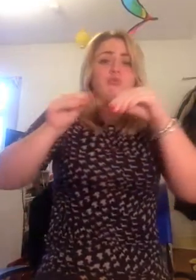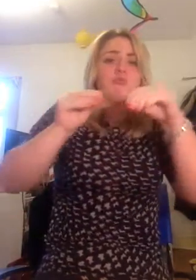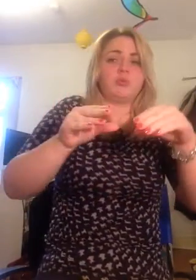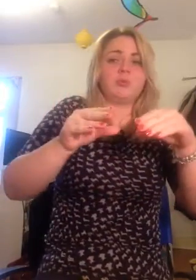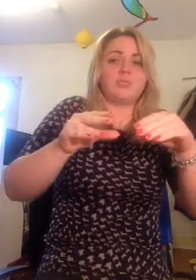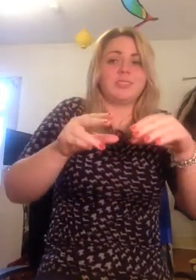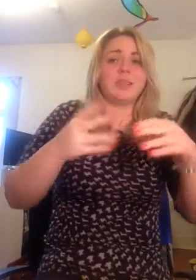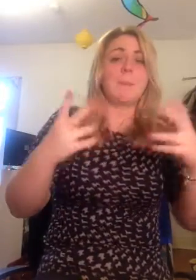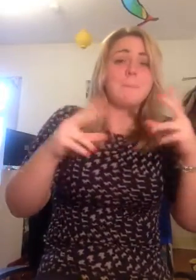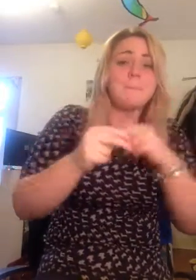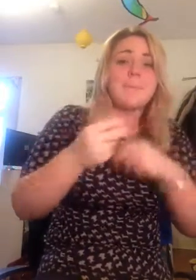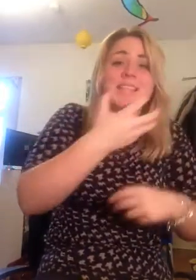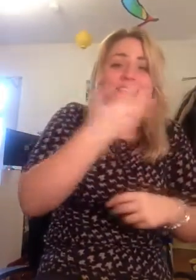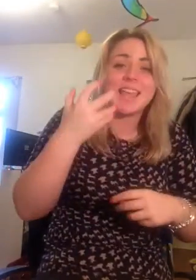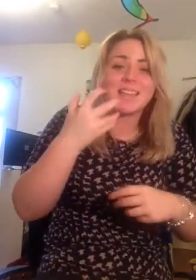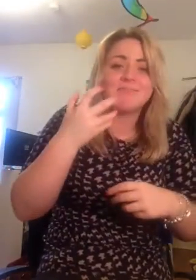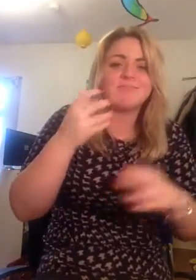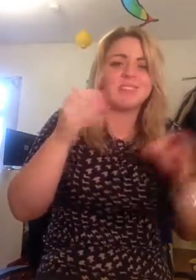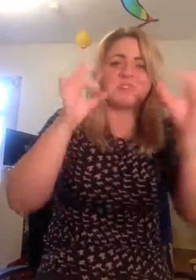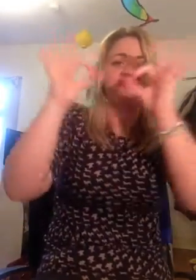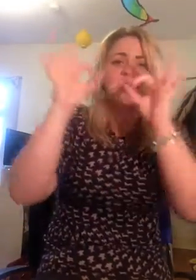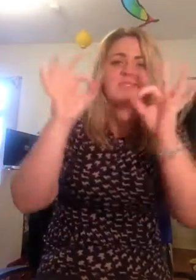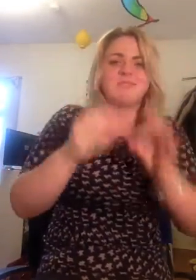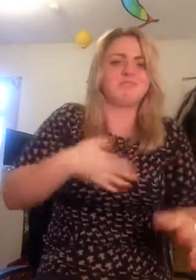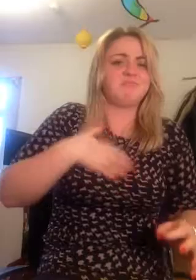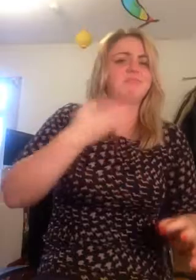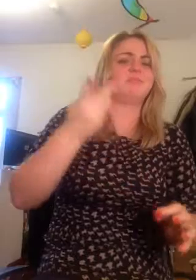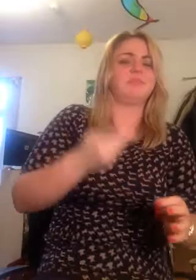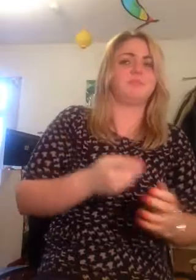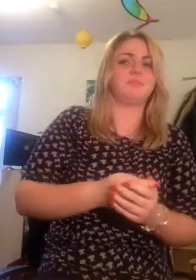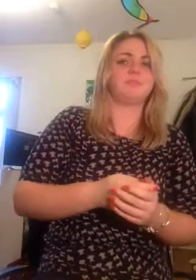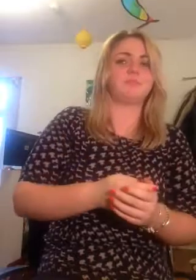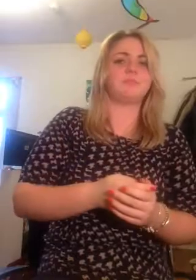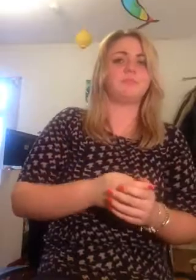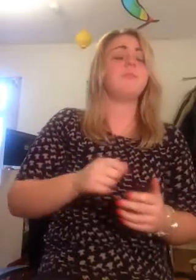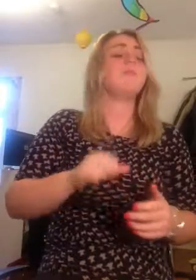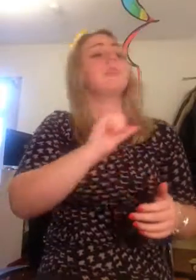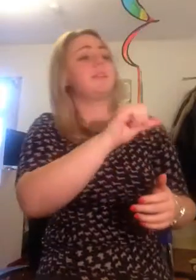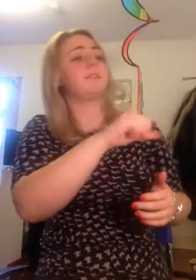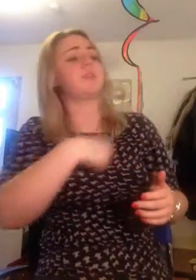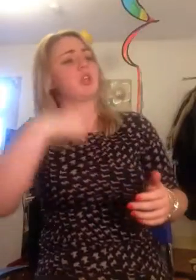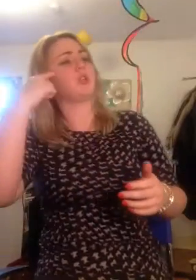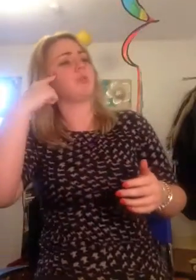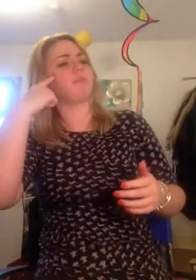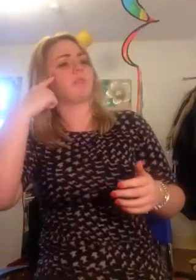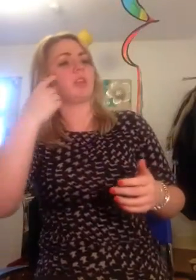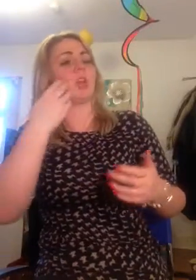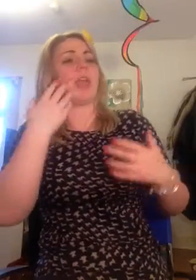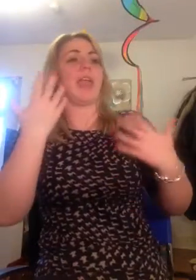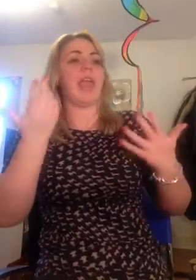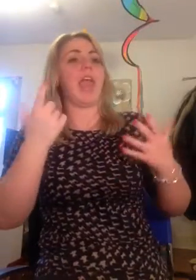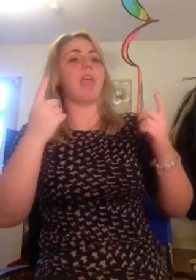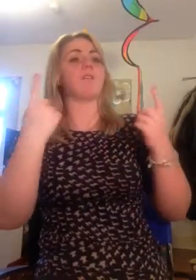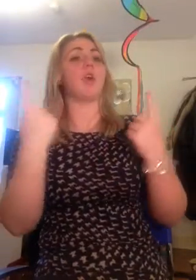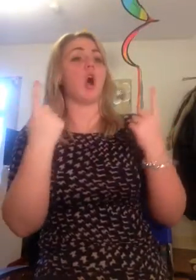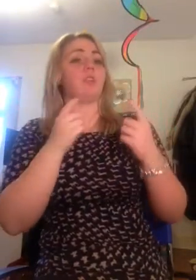do you always find that when you go on holiday, for instance, if you were to go to somewhere like Spain or Greece, it's a different kind of heat? I used to hear people say, it's a